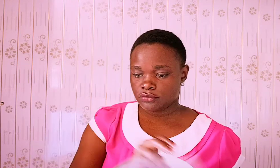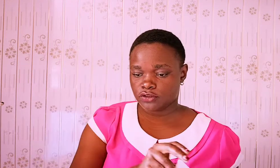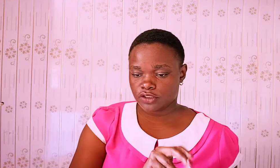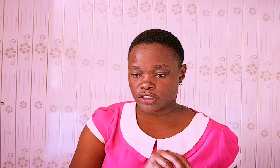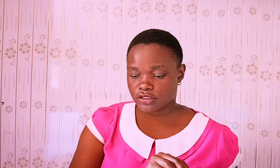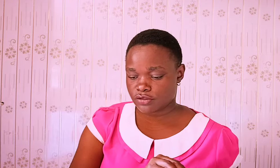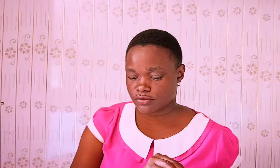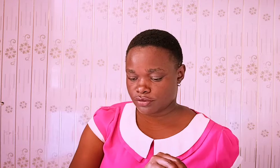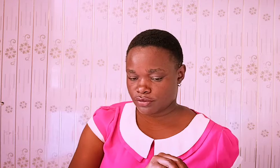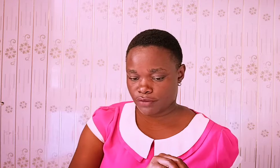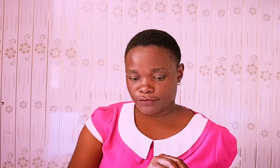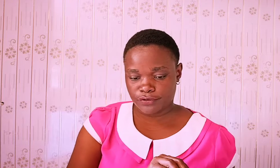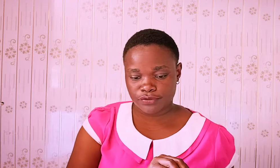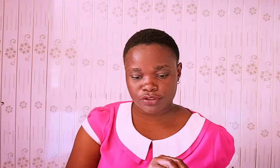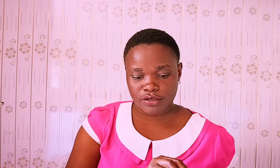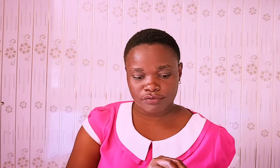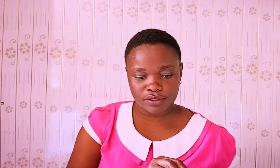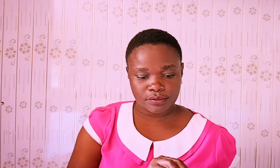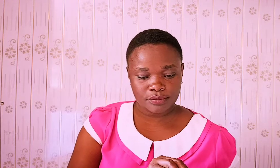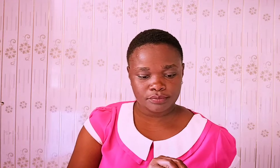what else do we need to cover?